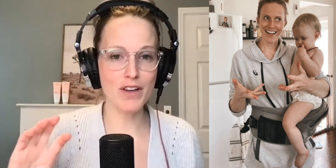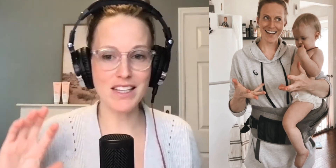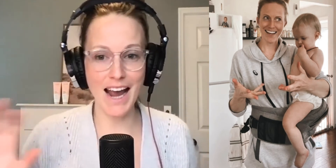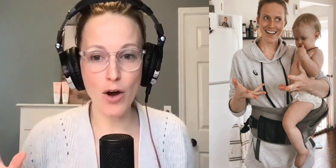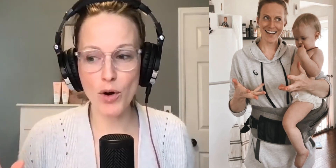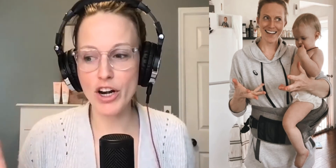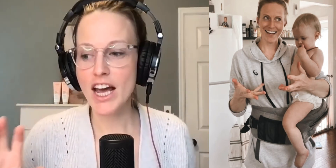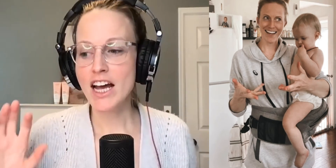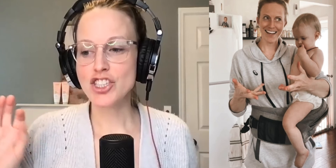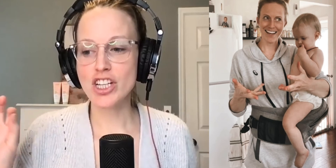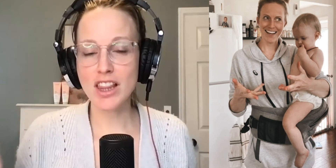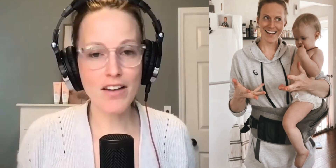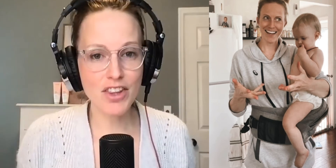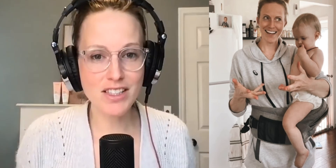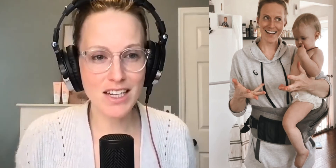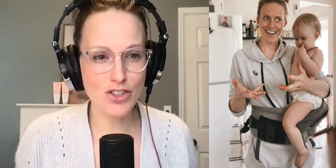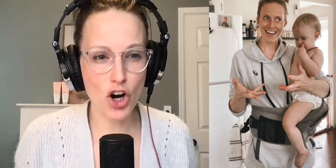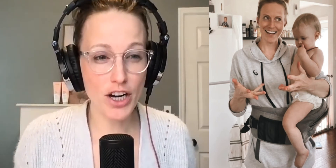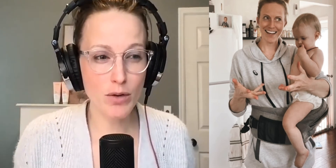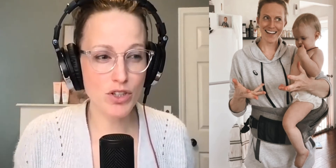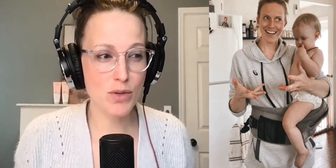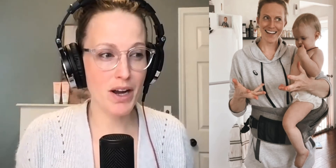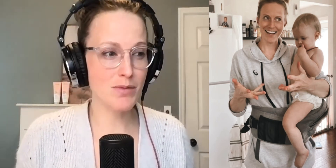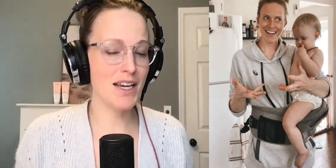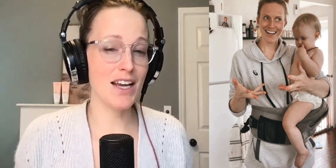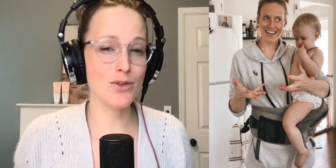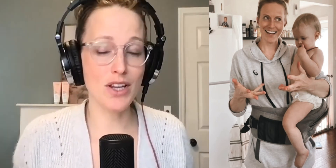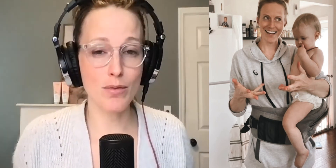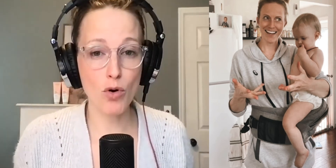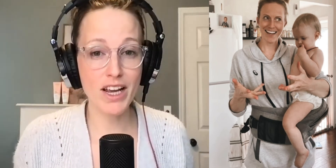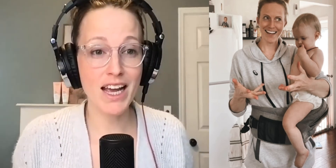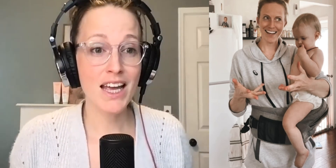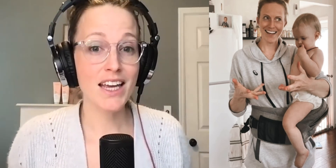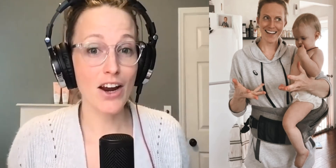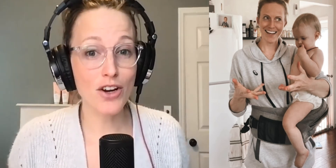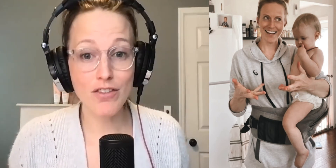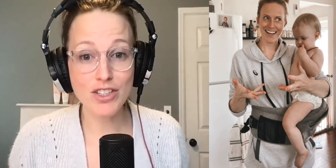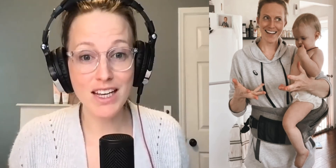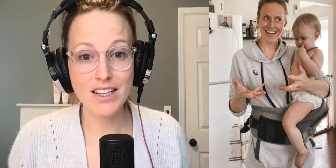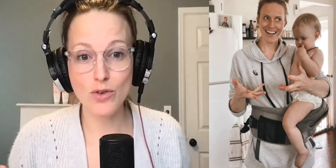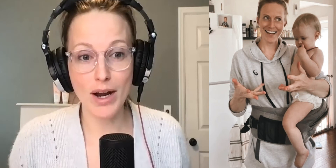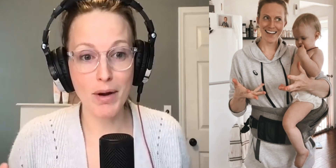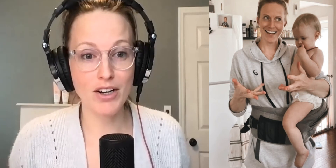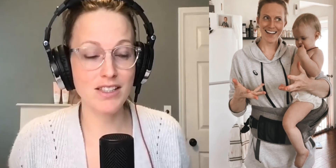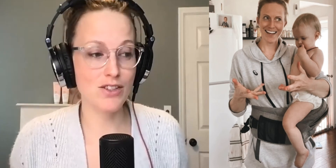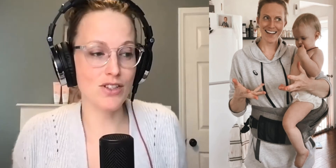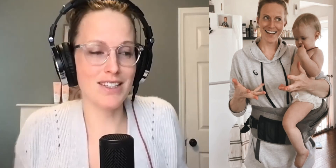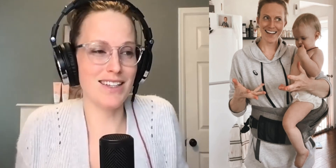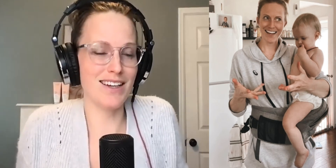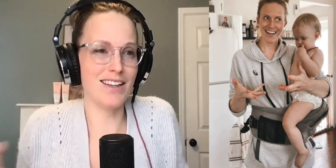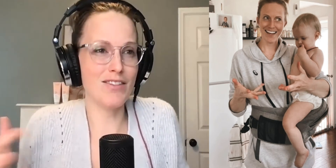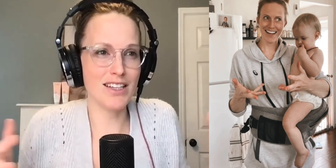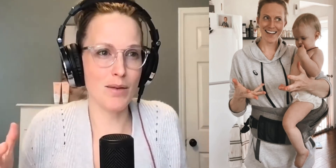you, facing outward. She loved this thing in Target, which surprised me. I used it in the morning. Caregivers like this, grandparents,